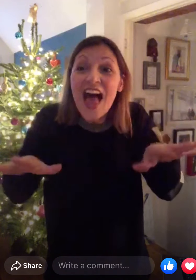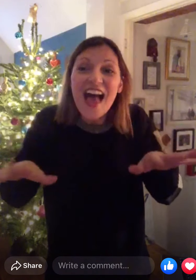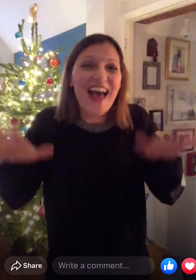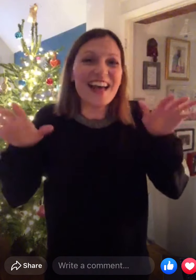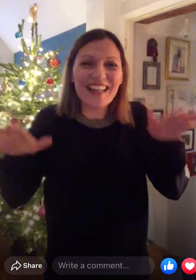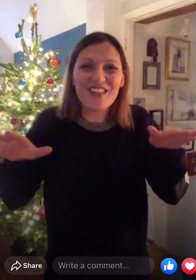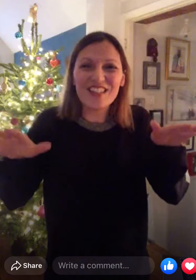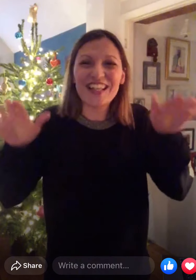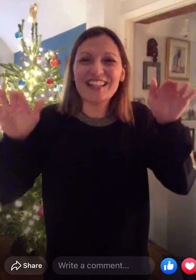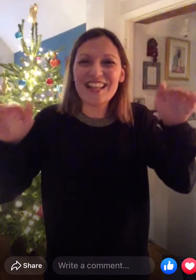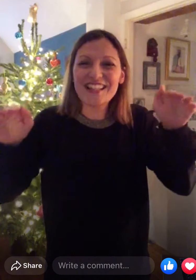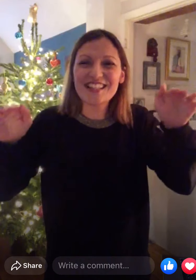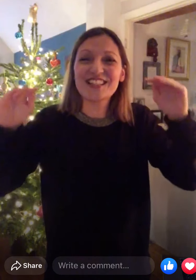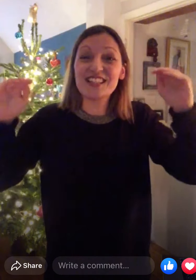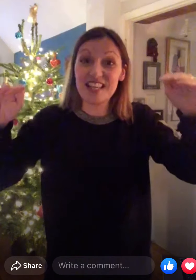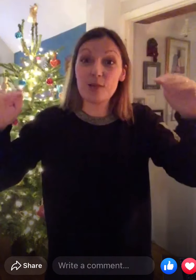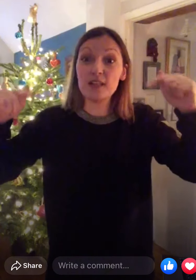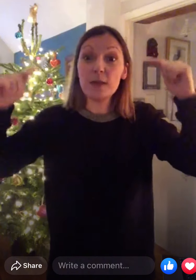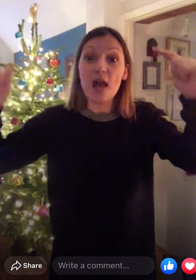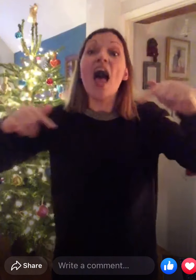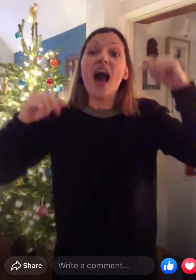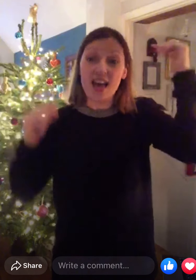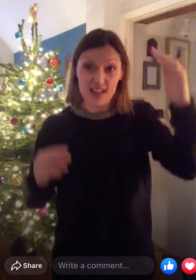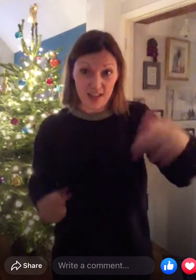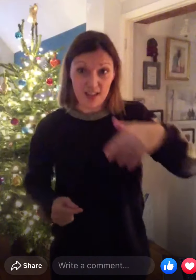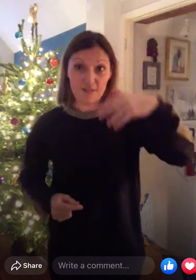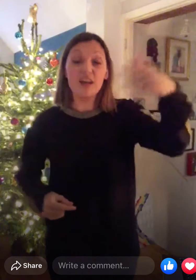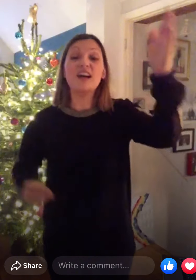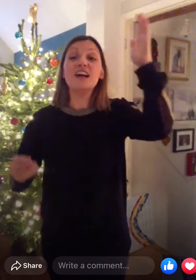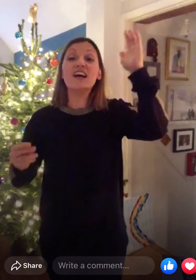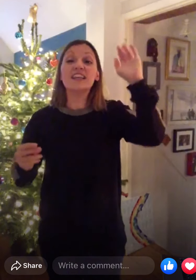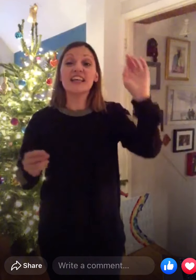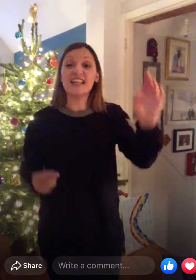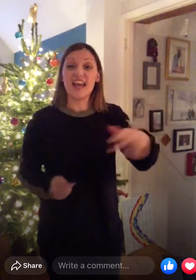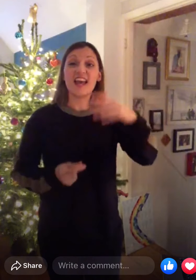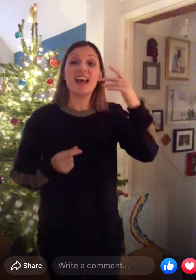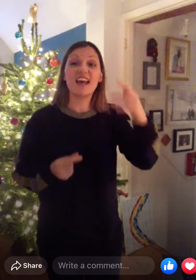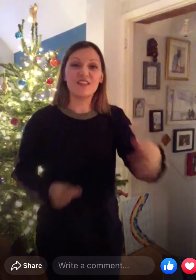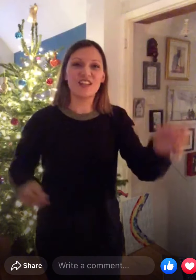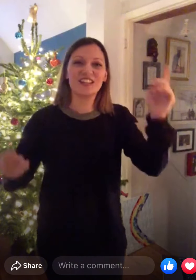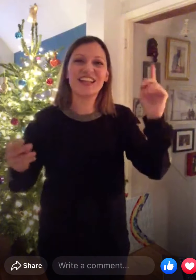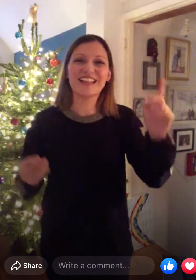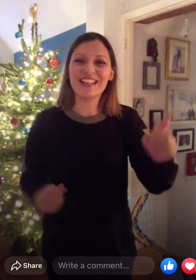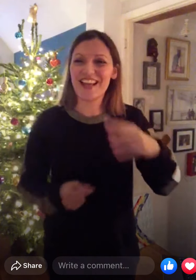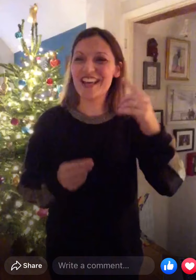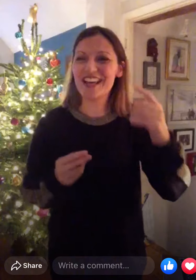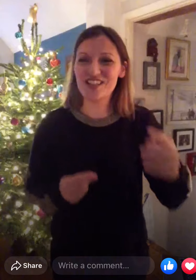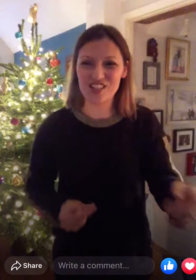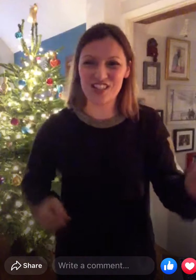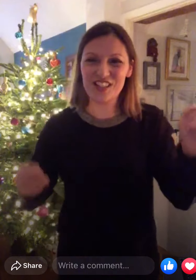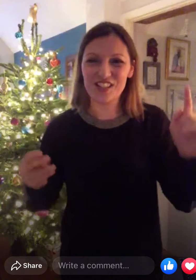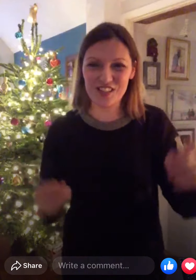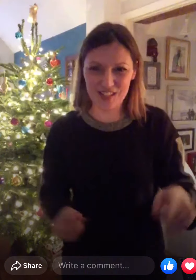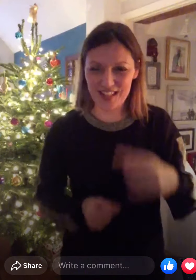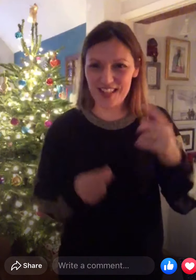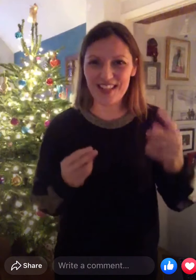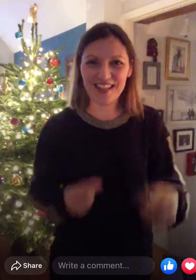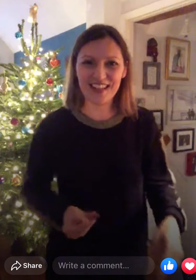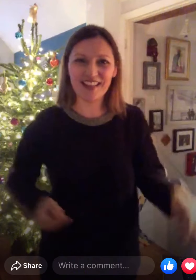And heaven and nature sing. Build up. And heaven and heaven and nature sing. I